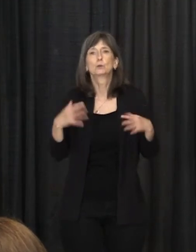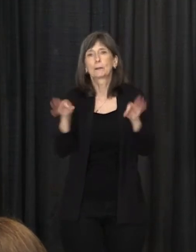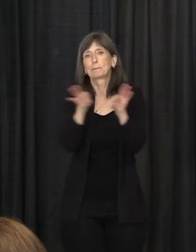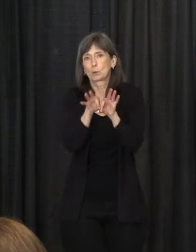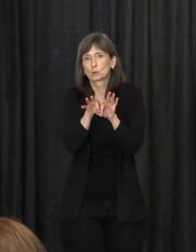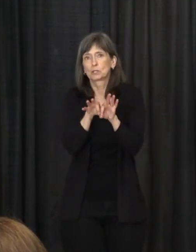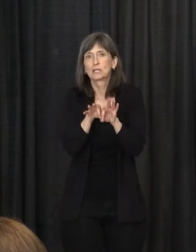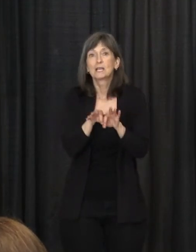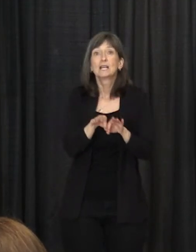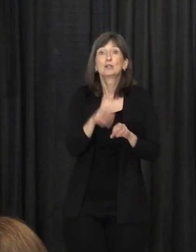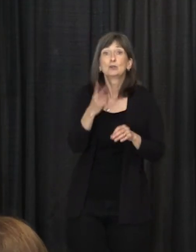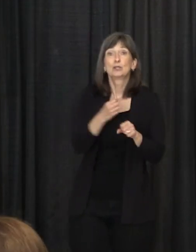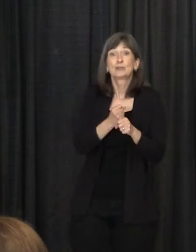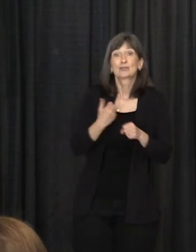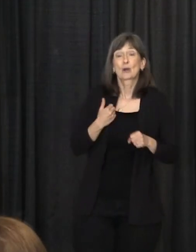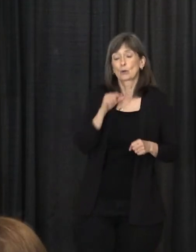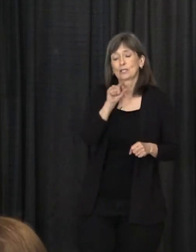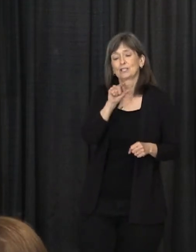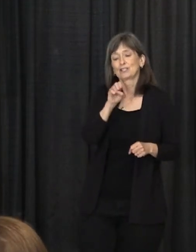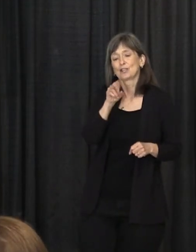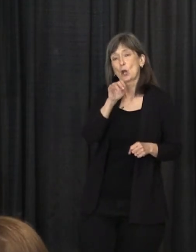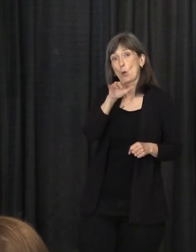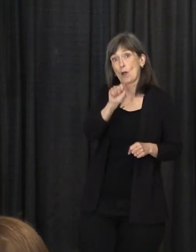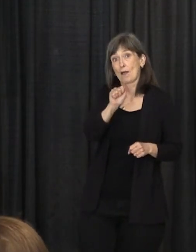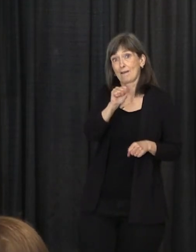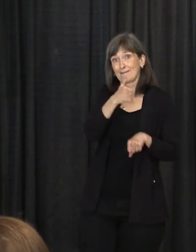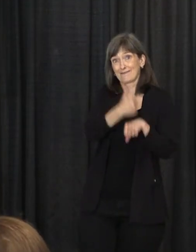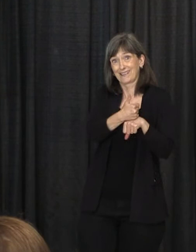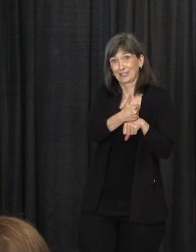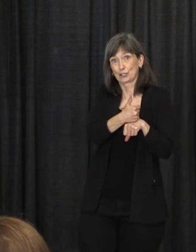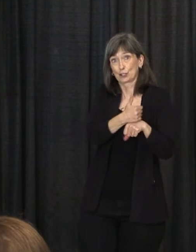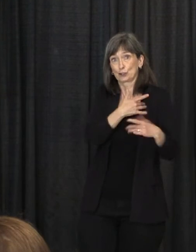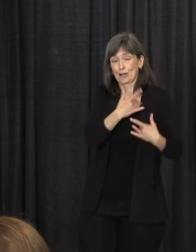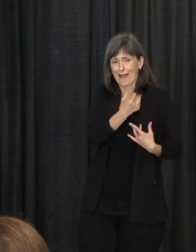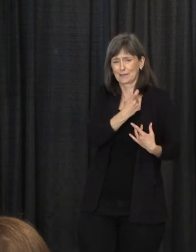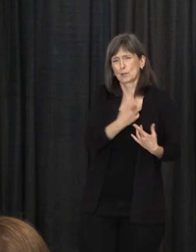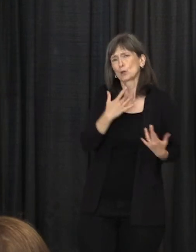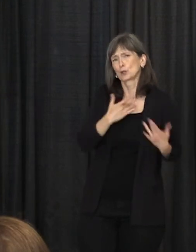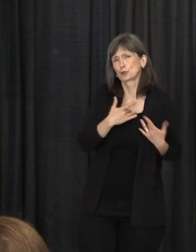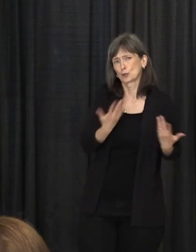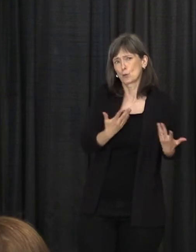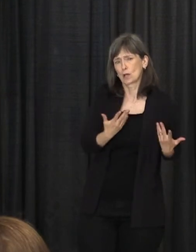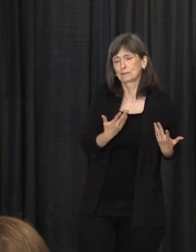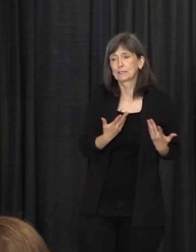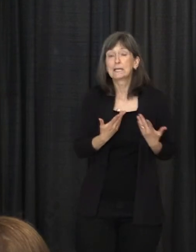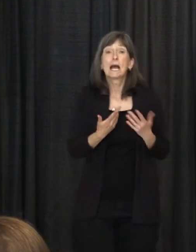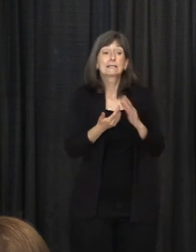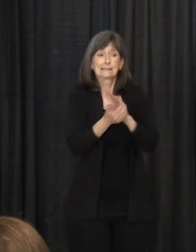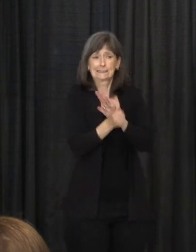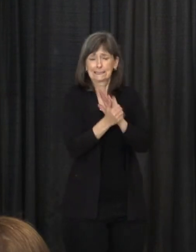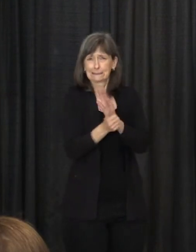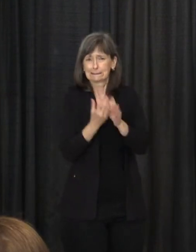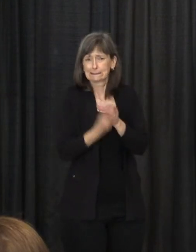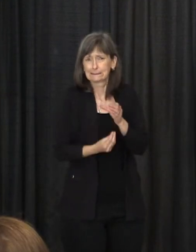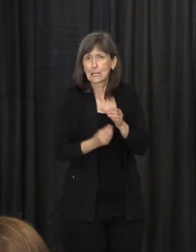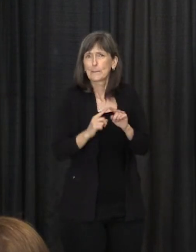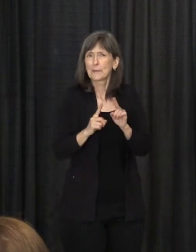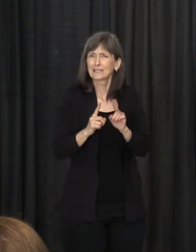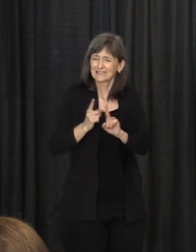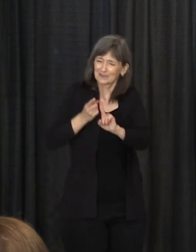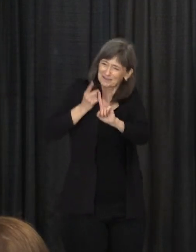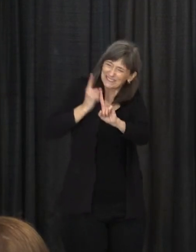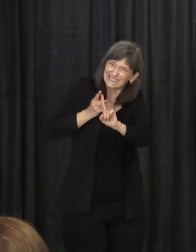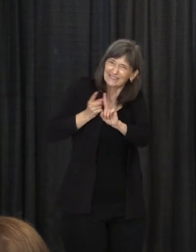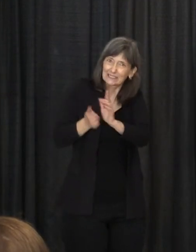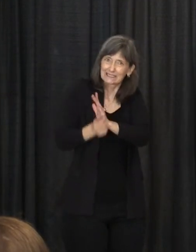founder of Genoa said to me in a board meeting, "What's your biggest concern facing the sector?" Talent, yes, but especially the kind of specialized talent